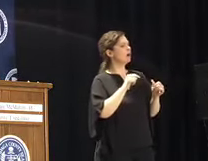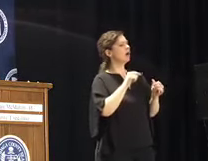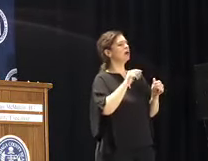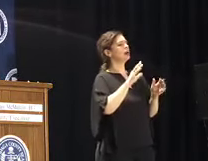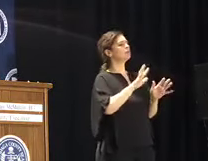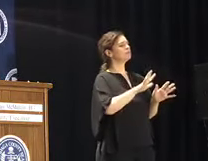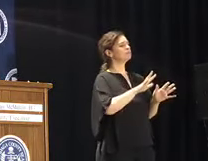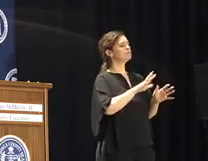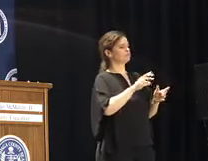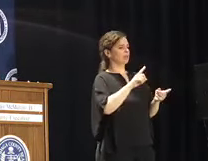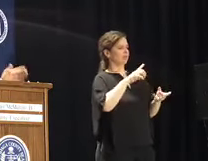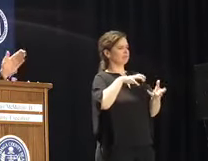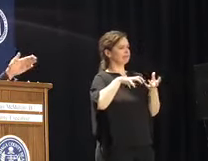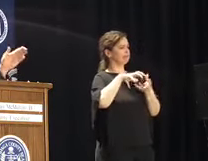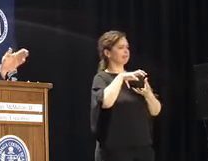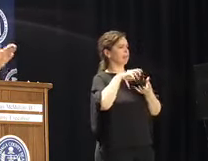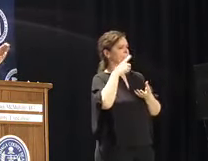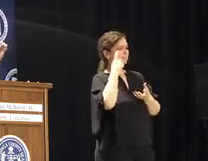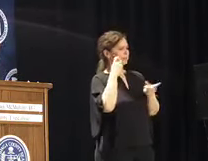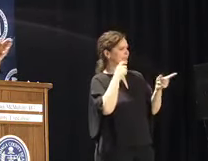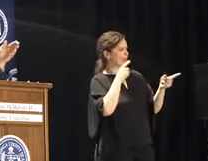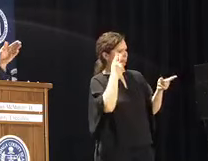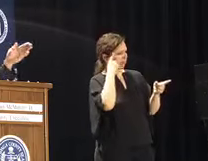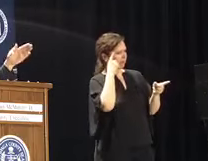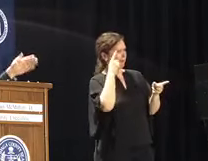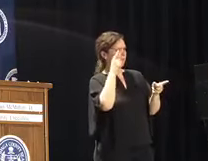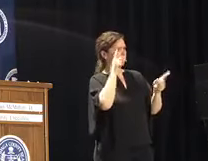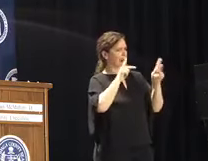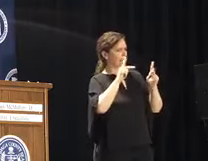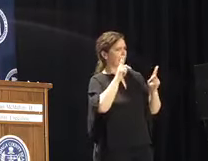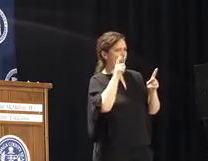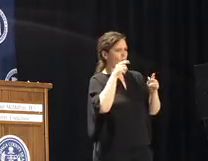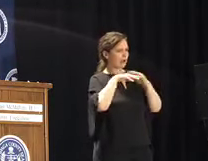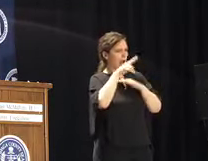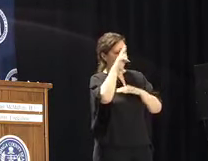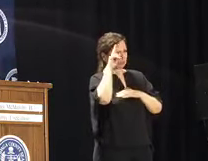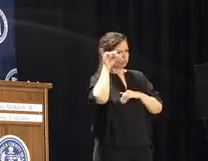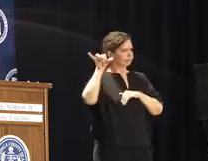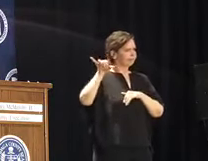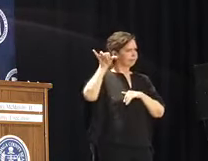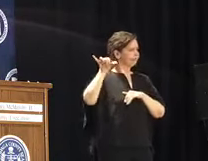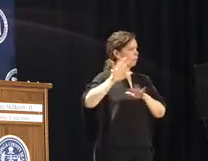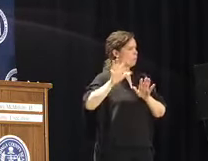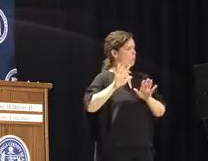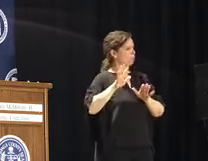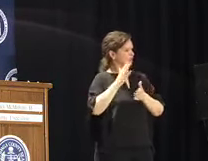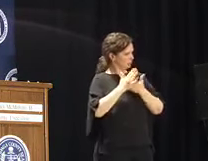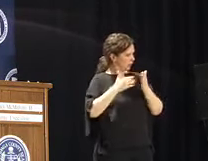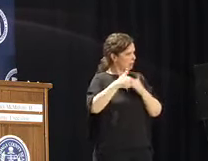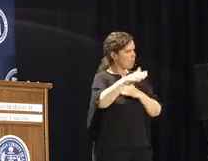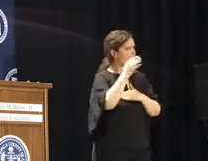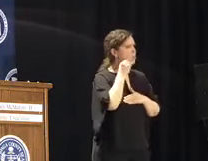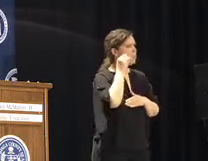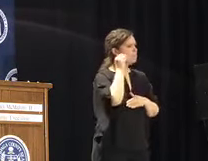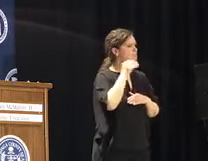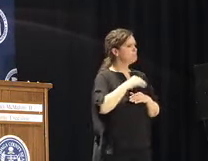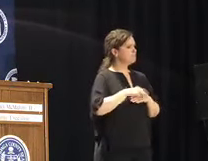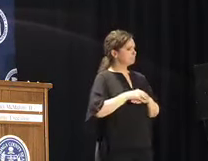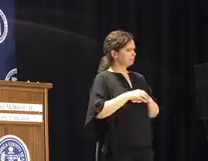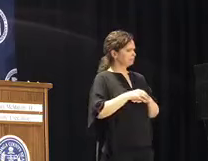bit better. Yeah, I think if my daily, as I go through these daily things, I believe at some point in that process we had 1 or 2 people in